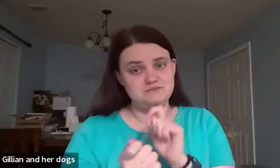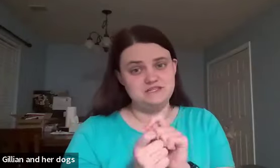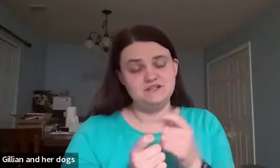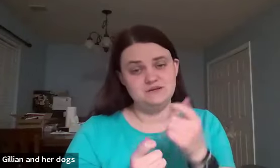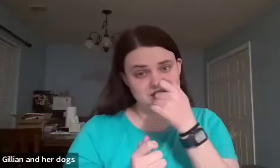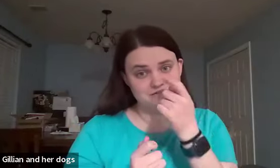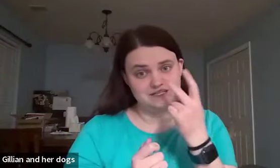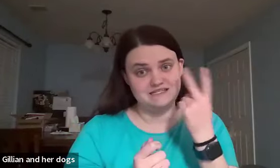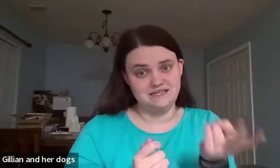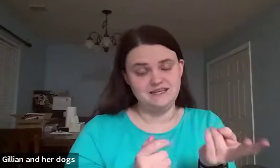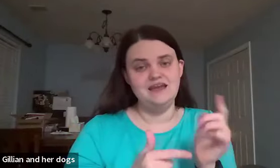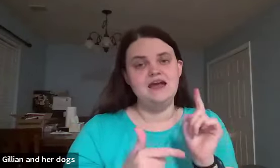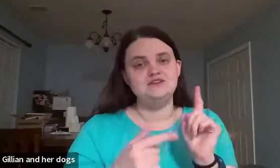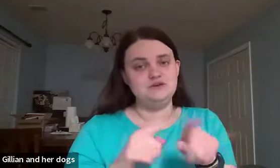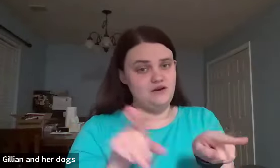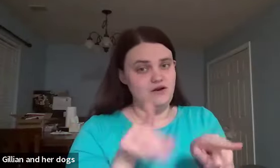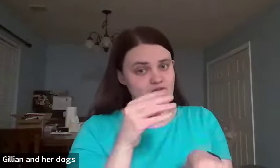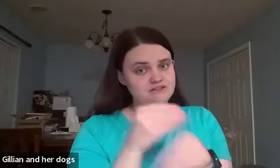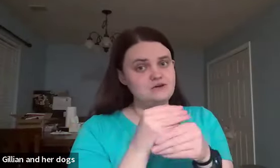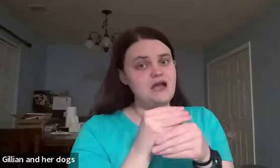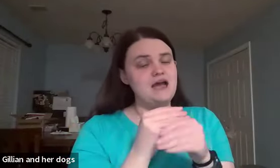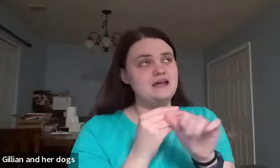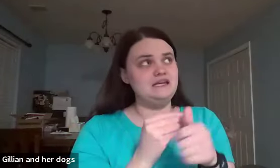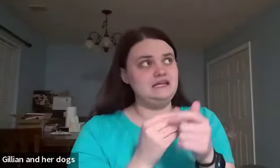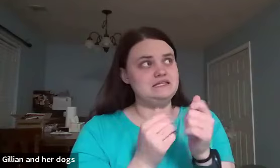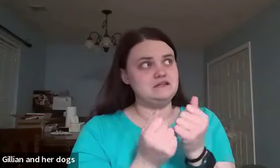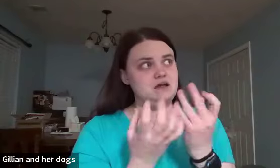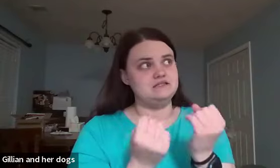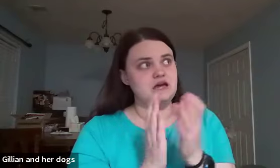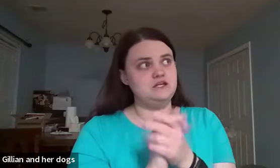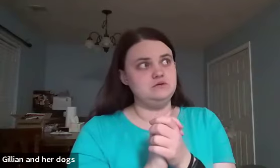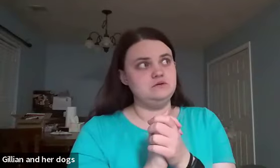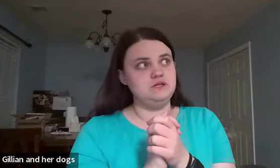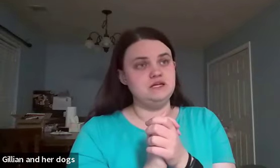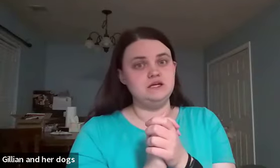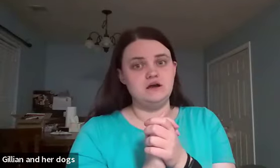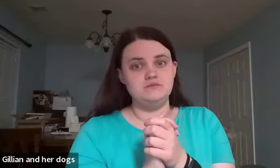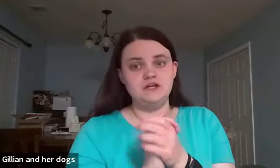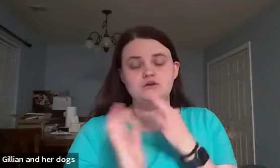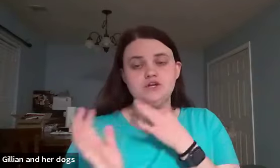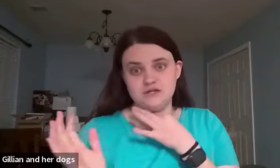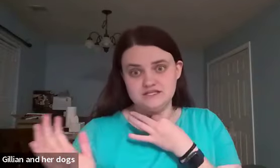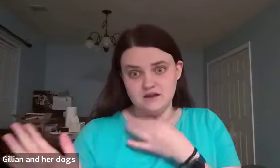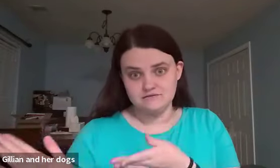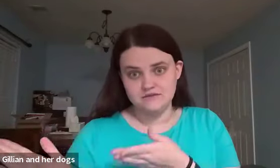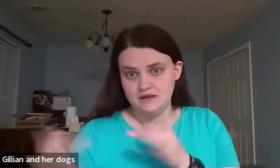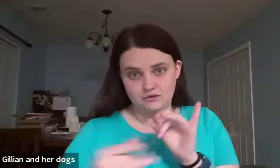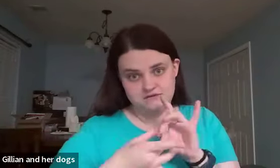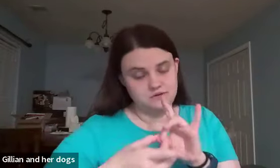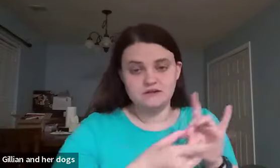would specifically be interested in seeing. You can also add any signs that you would be that you're curious of that don't have to be